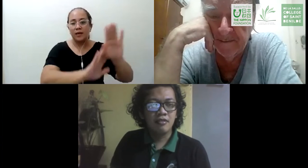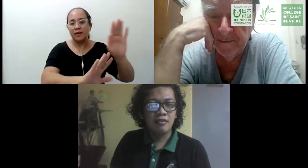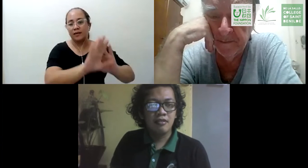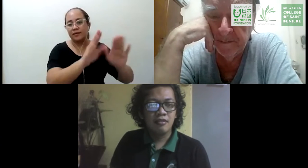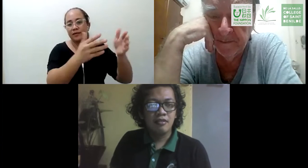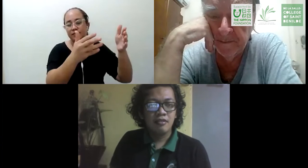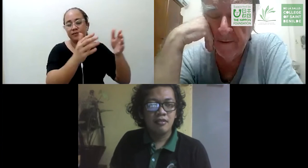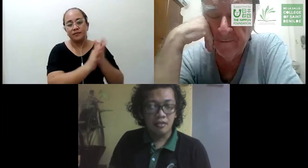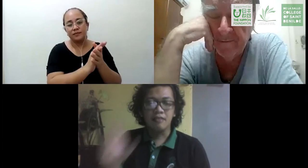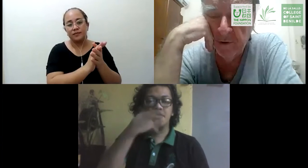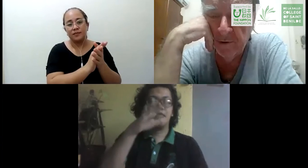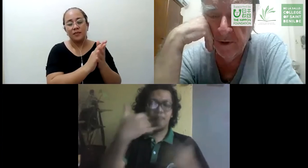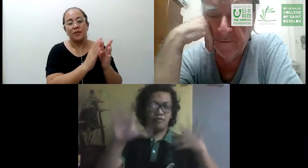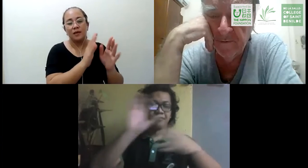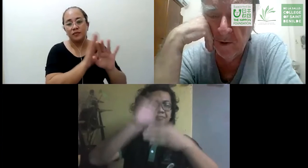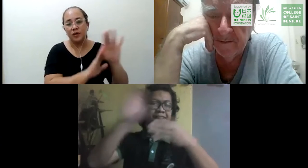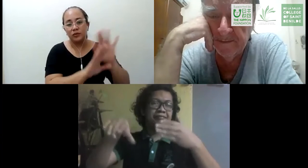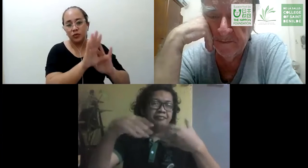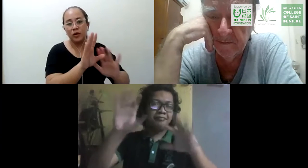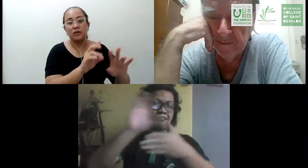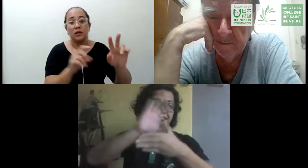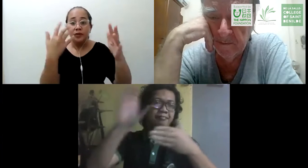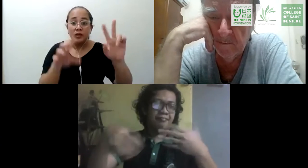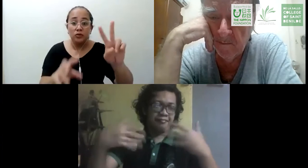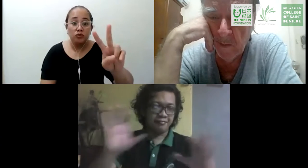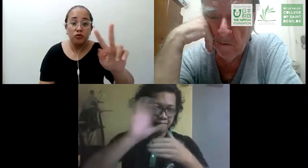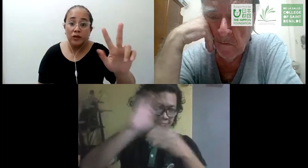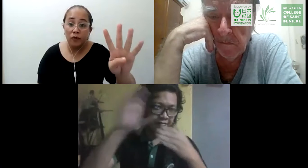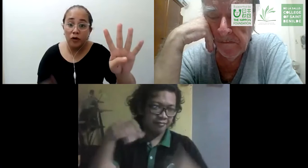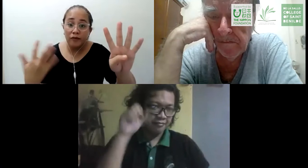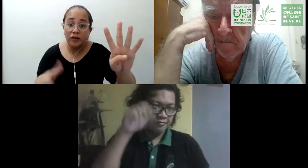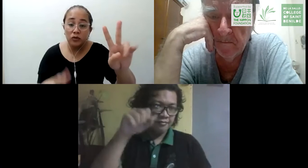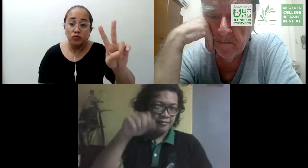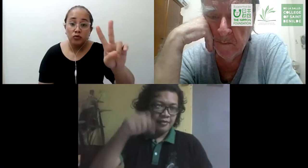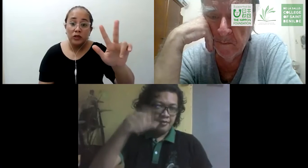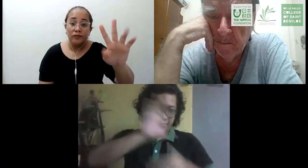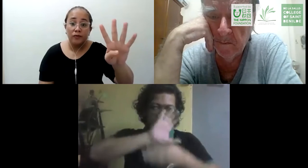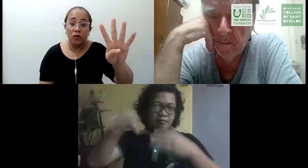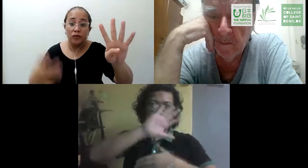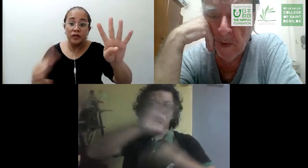signs, you have 2, 3, and 4. Yes, we're done.